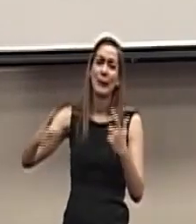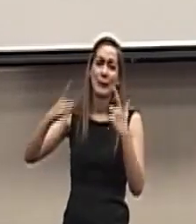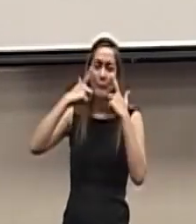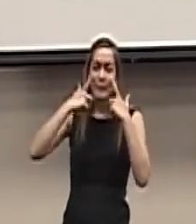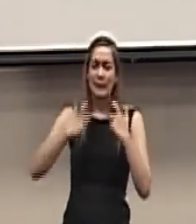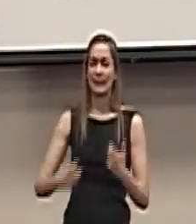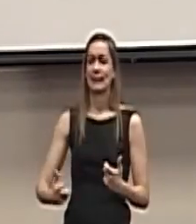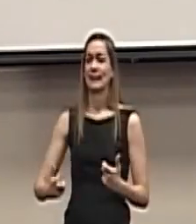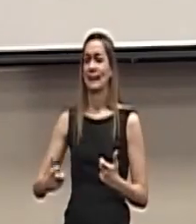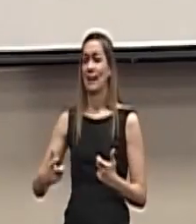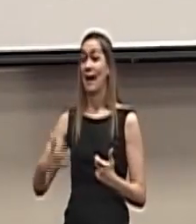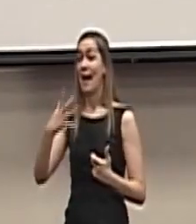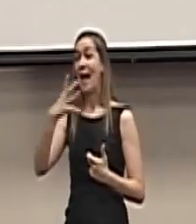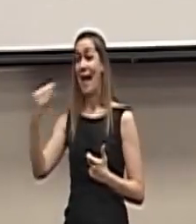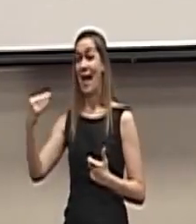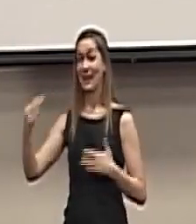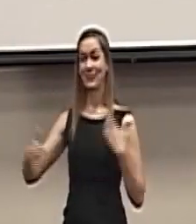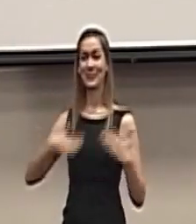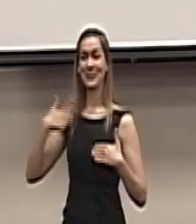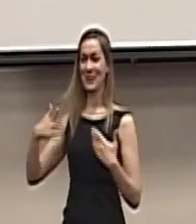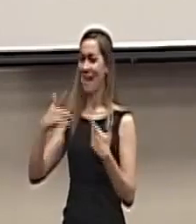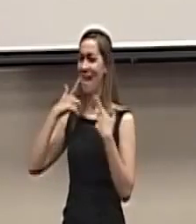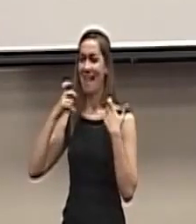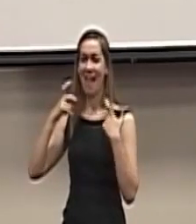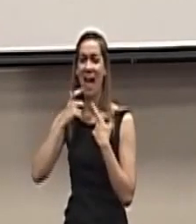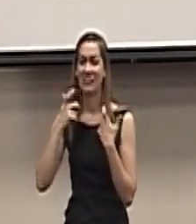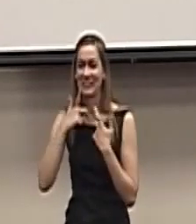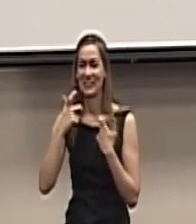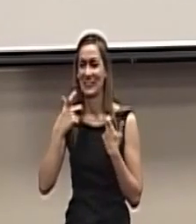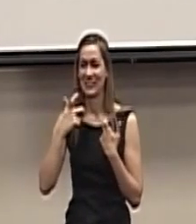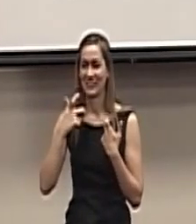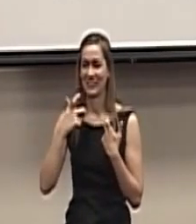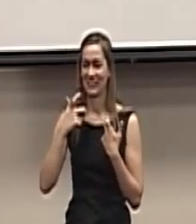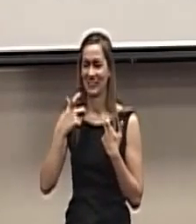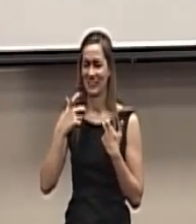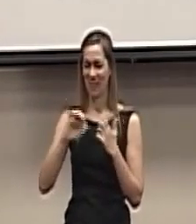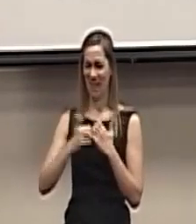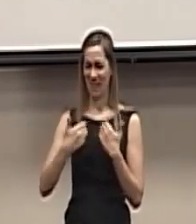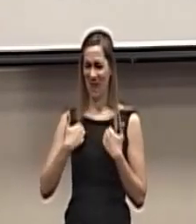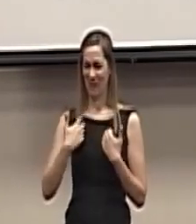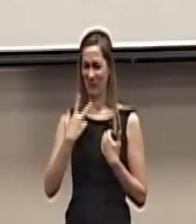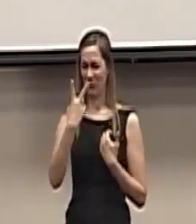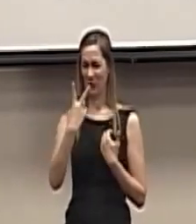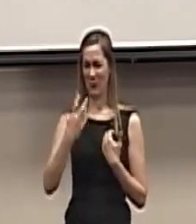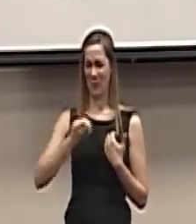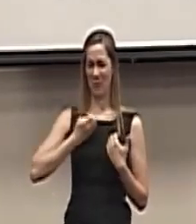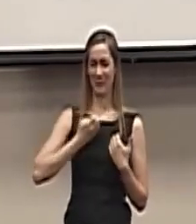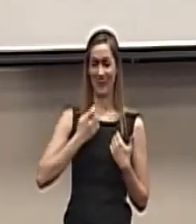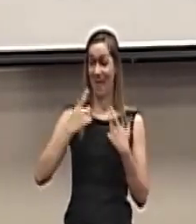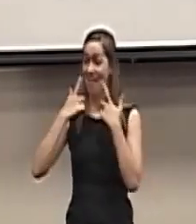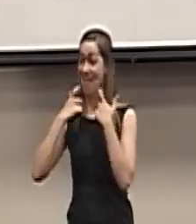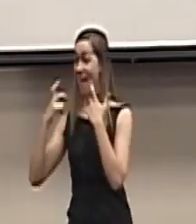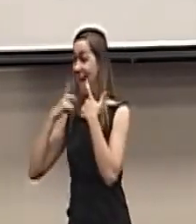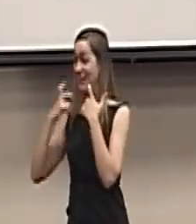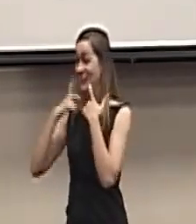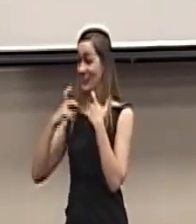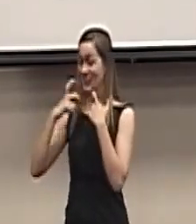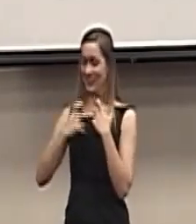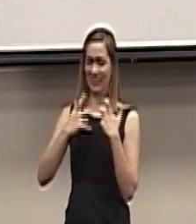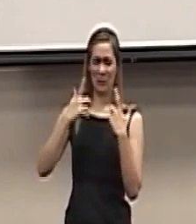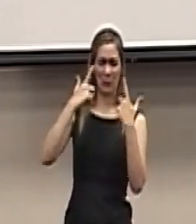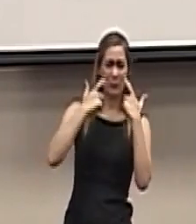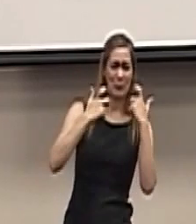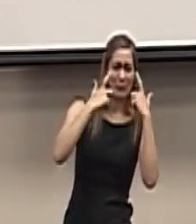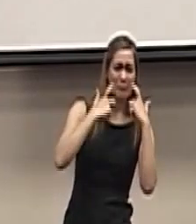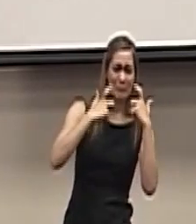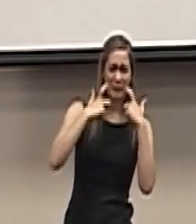great joy and laughter. How do you reconcile those two emotions? Laughter and weeping